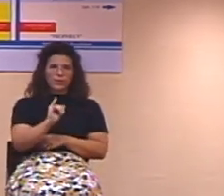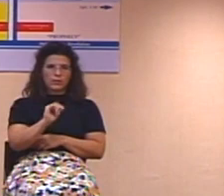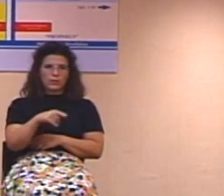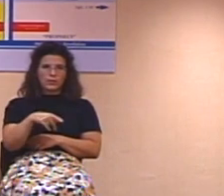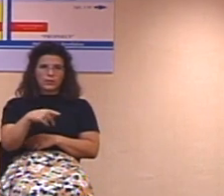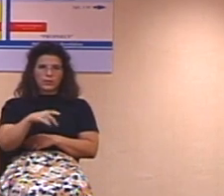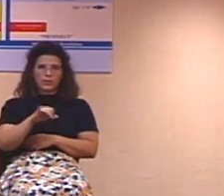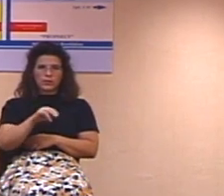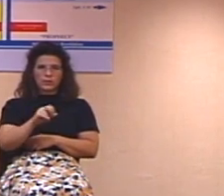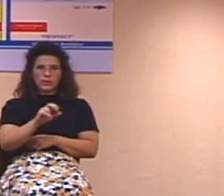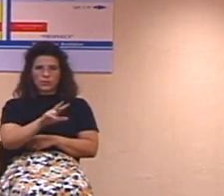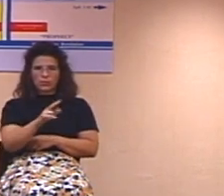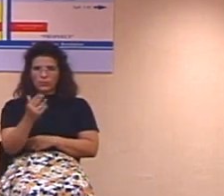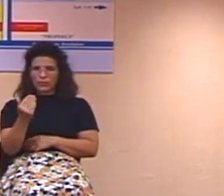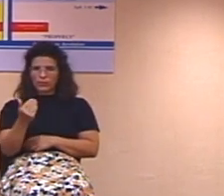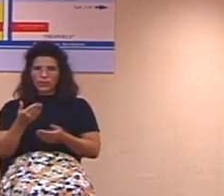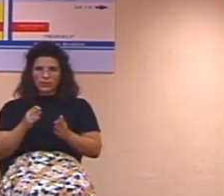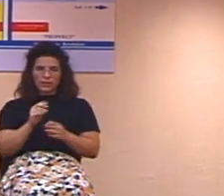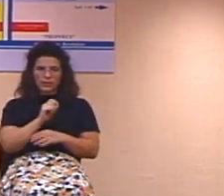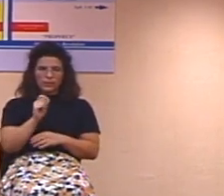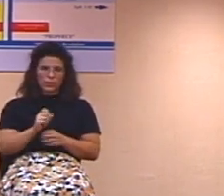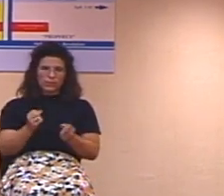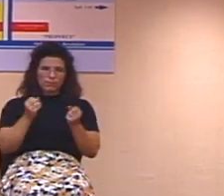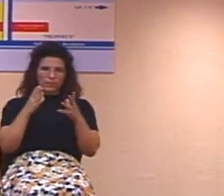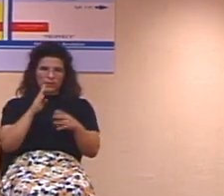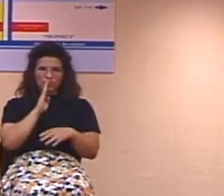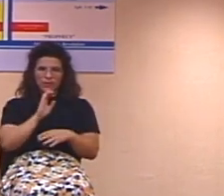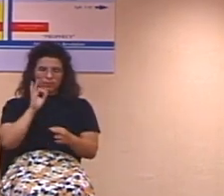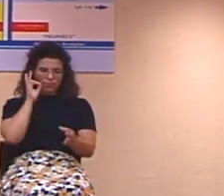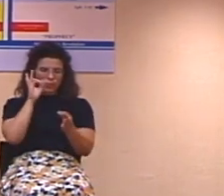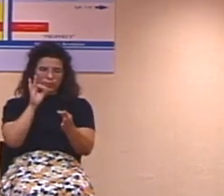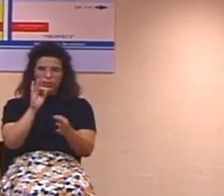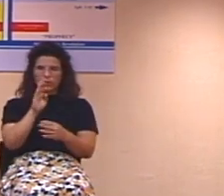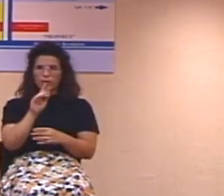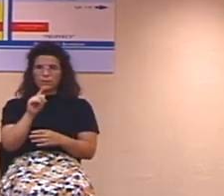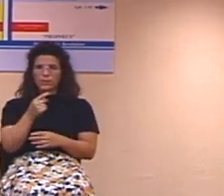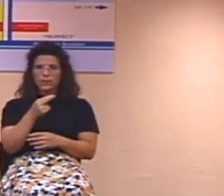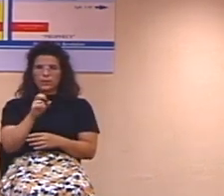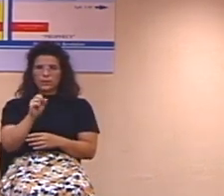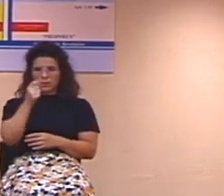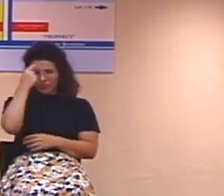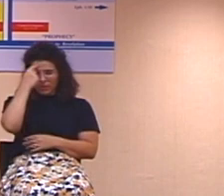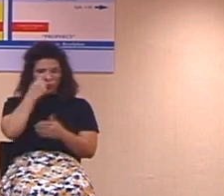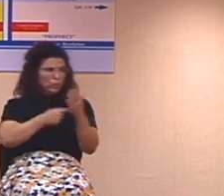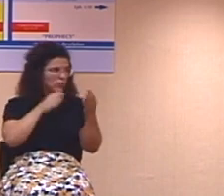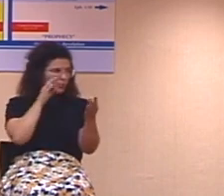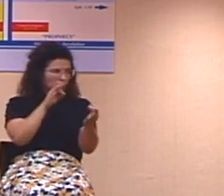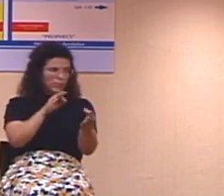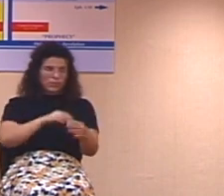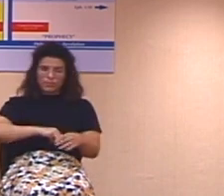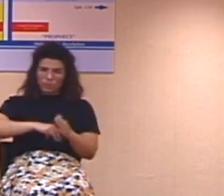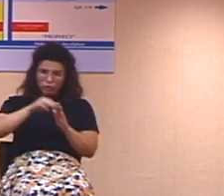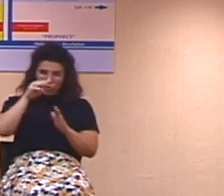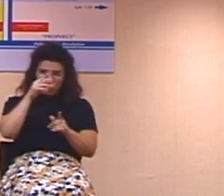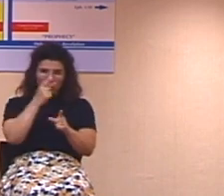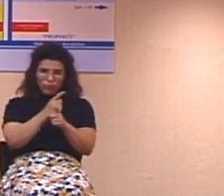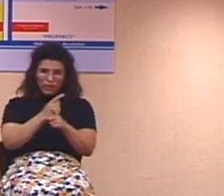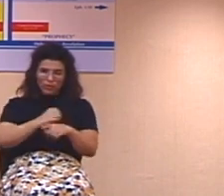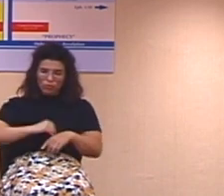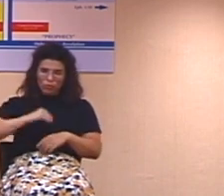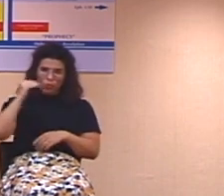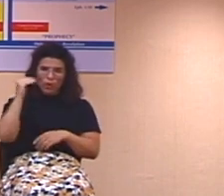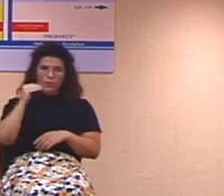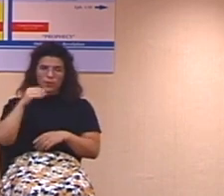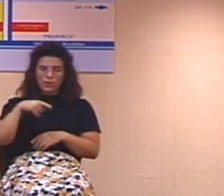15. Let us therefore, as many as be perfect, be thus minded. What's the perfect there? Maturity, right? Growing up.